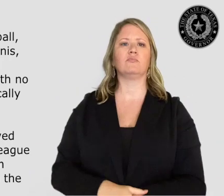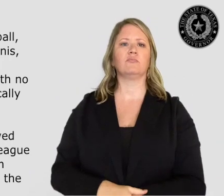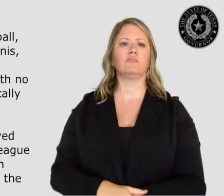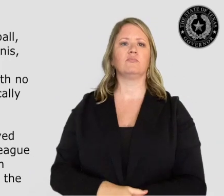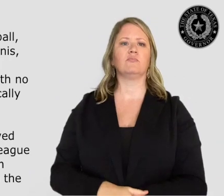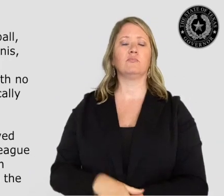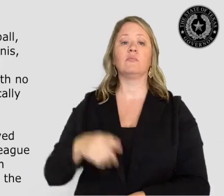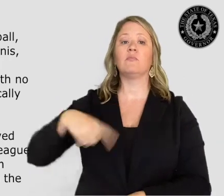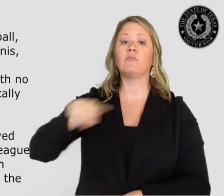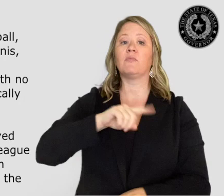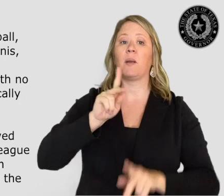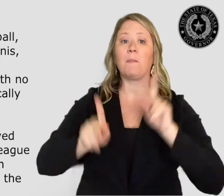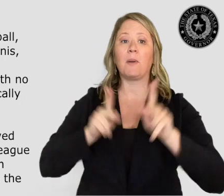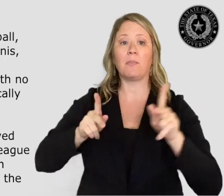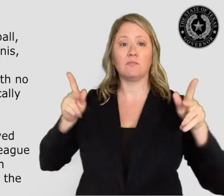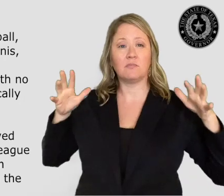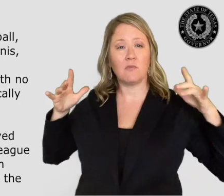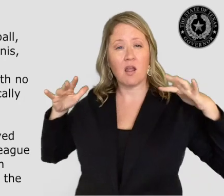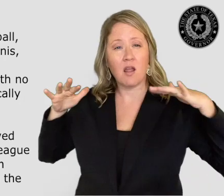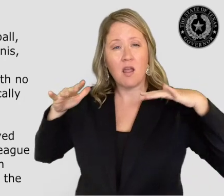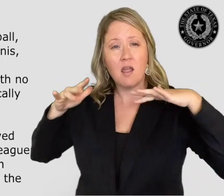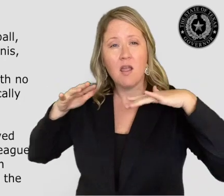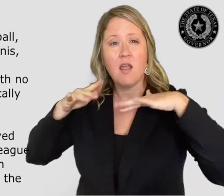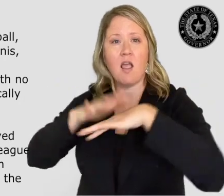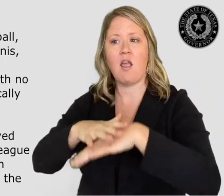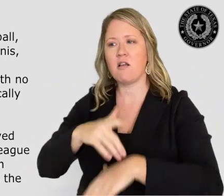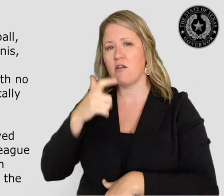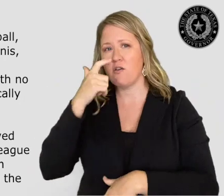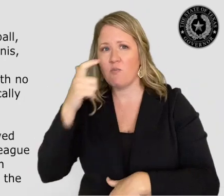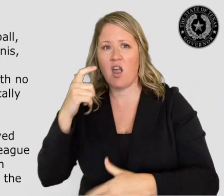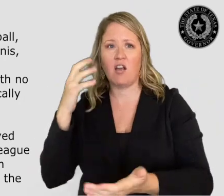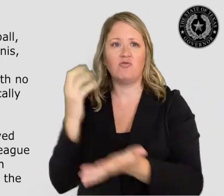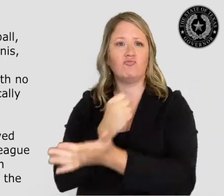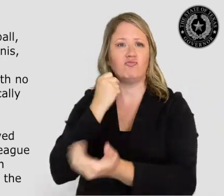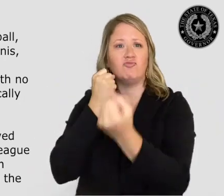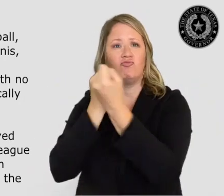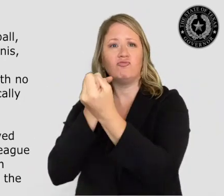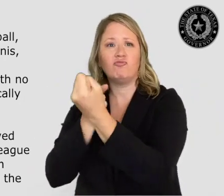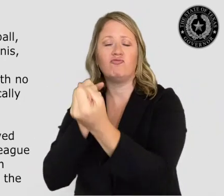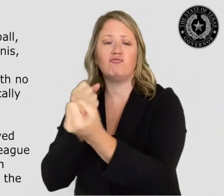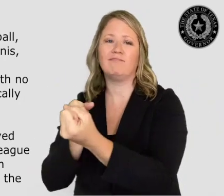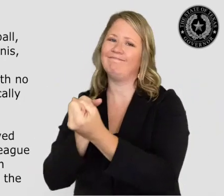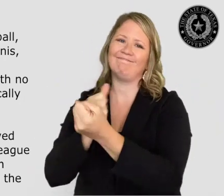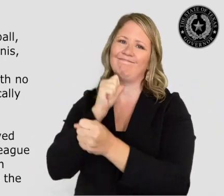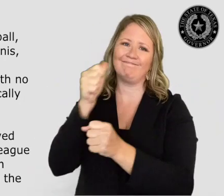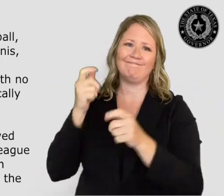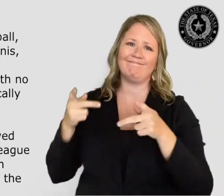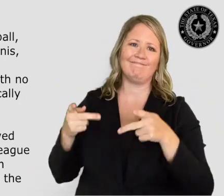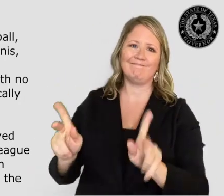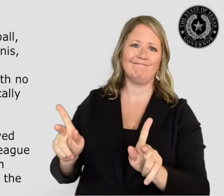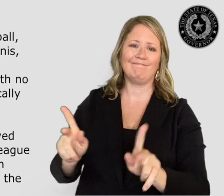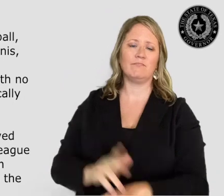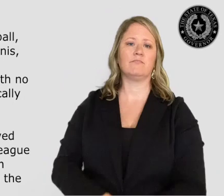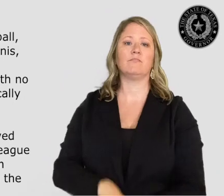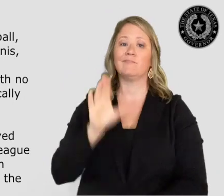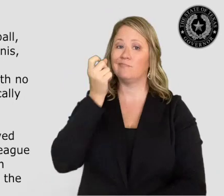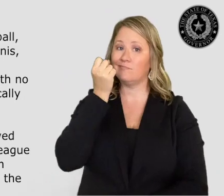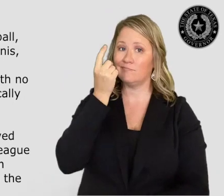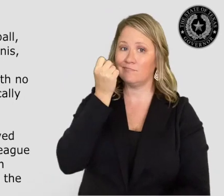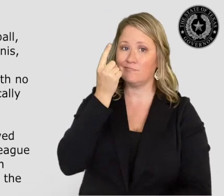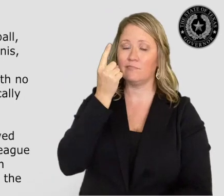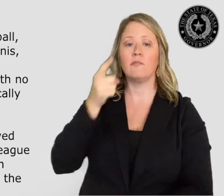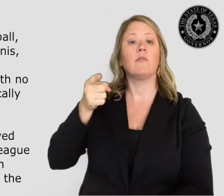spectators physically present on the premises of the venue, as approved on a league-by-league basis by DSHS